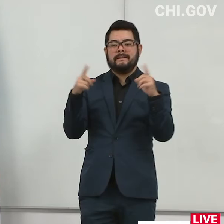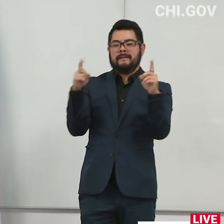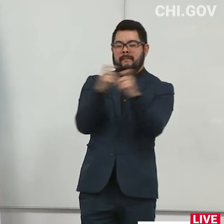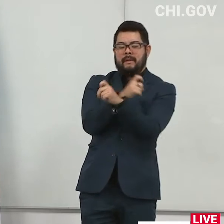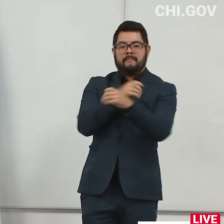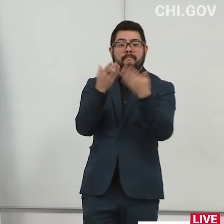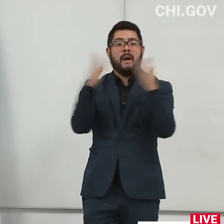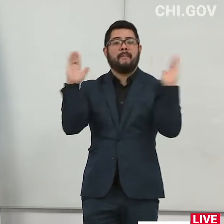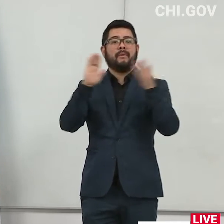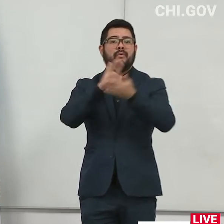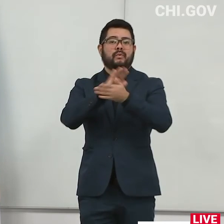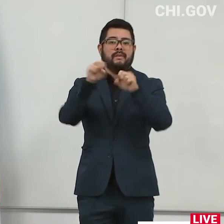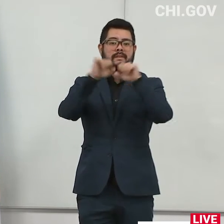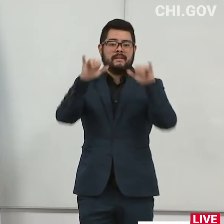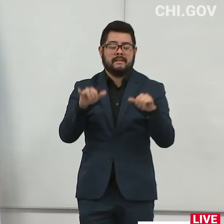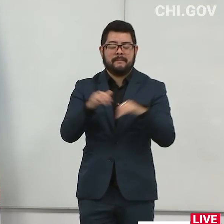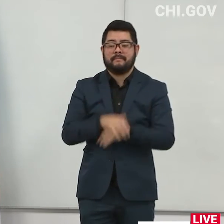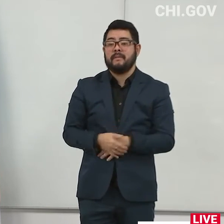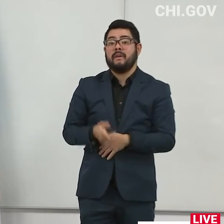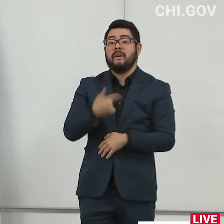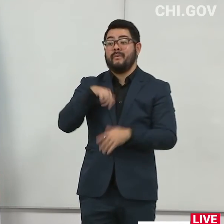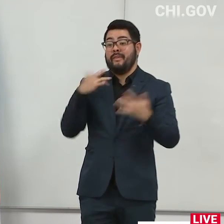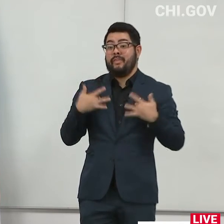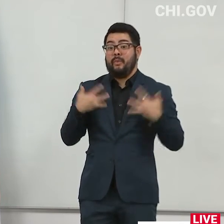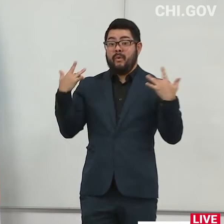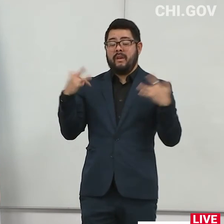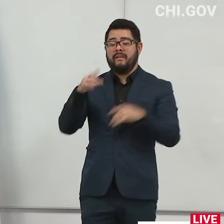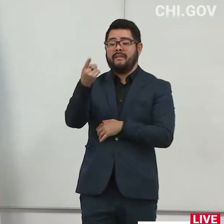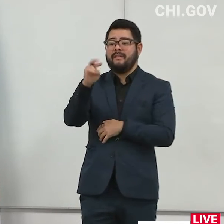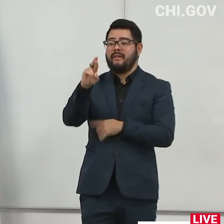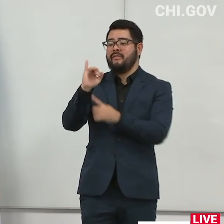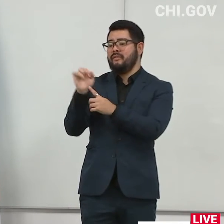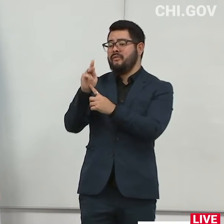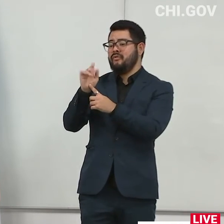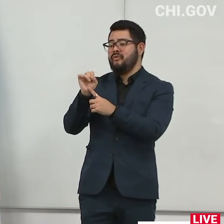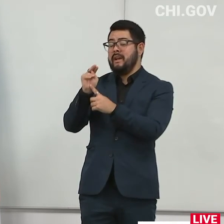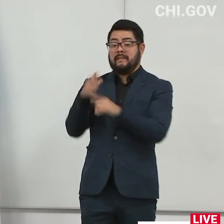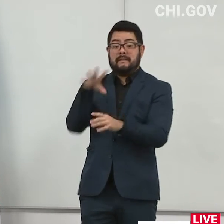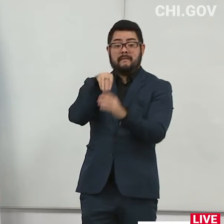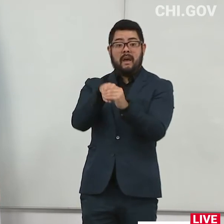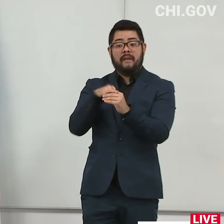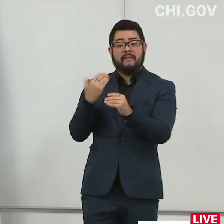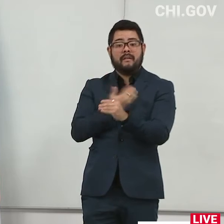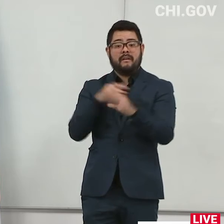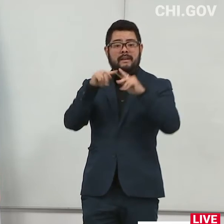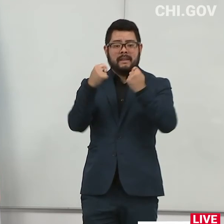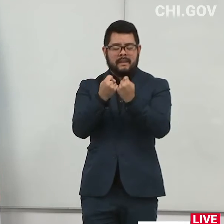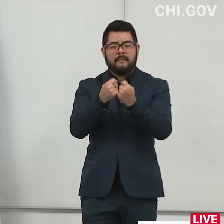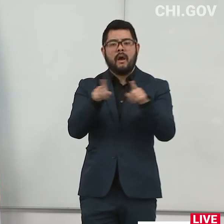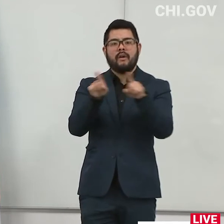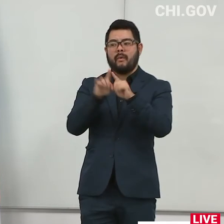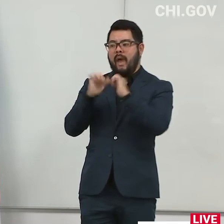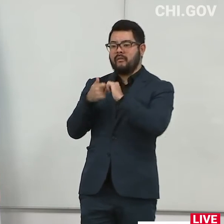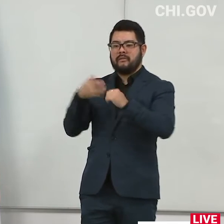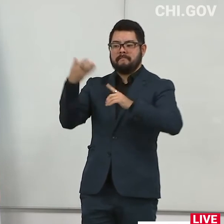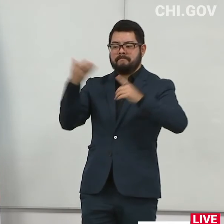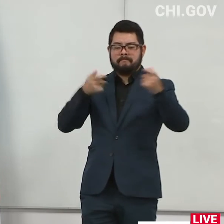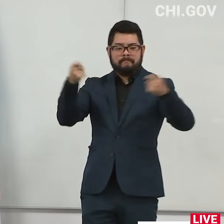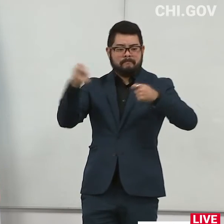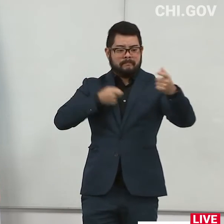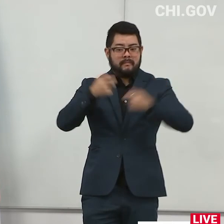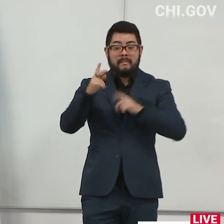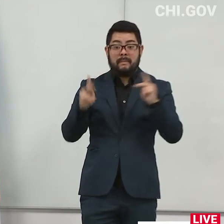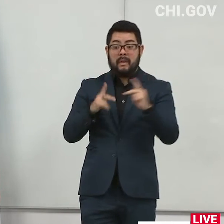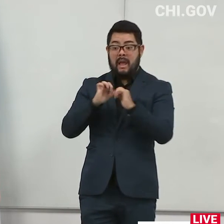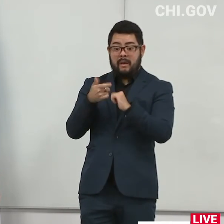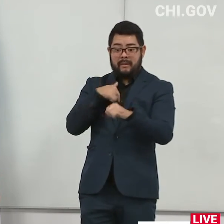we are fortunate to have Dr. Jackson at the helm and particularly the team that she's assembled to lead CPS into